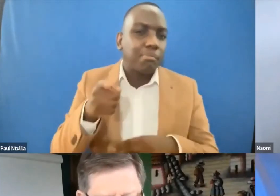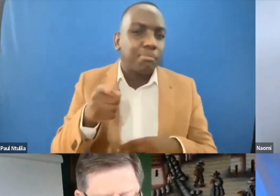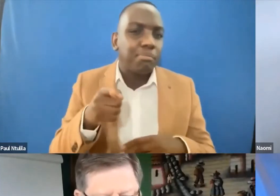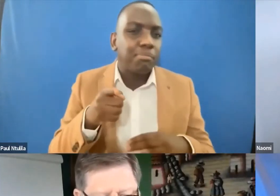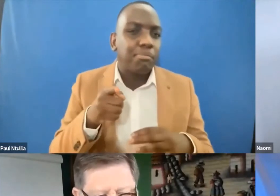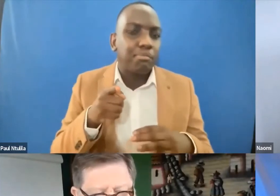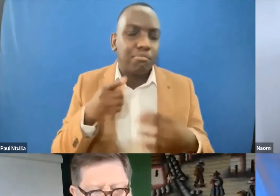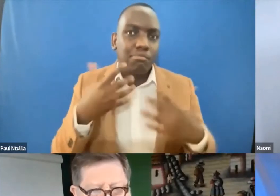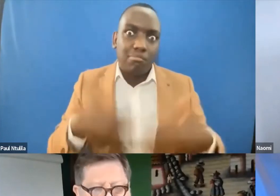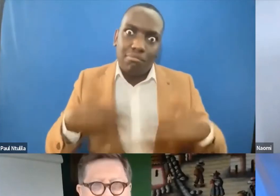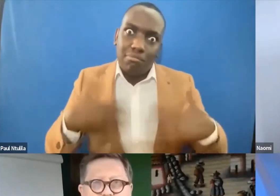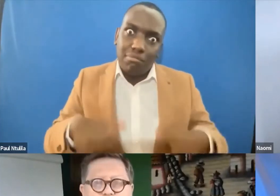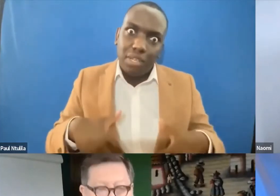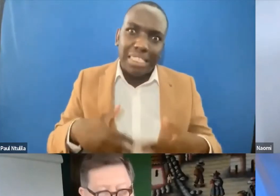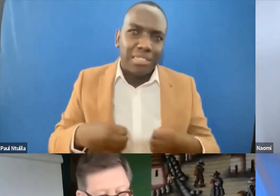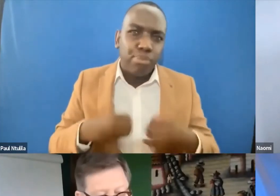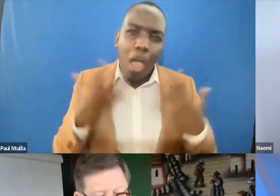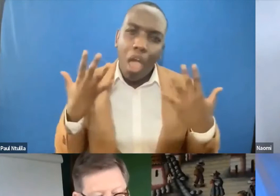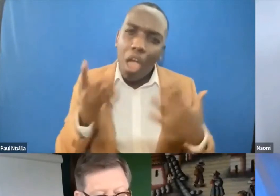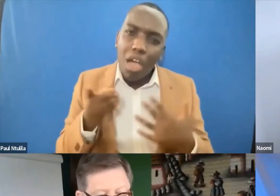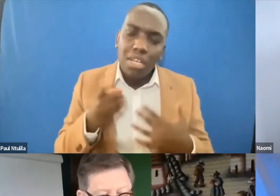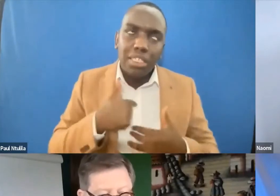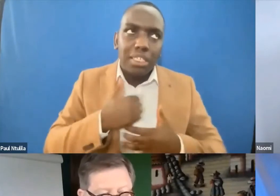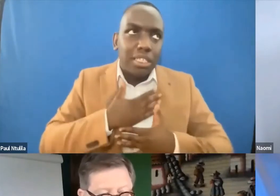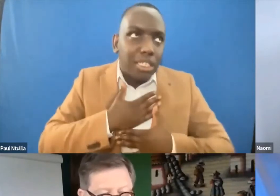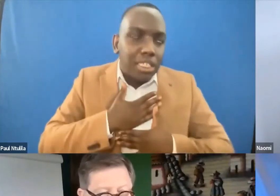Her name was Barbara. And at that time,